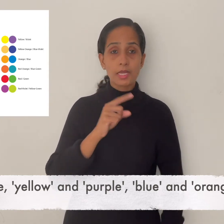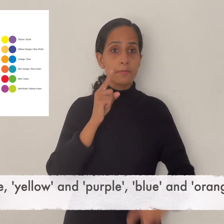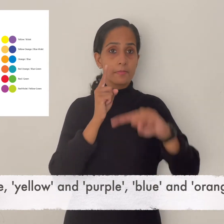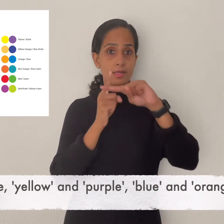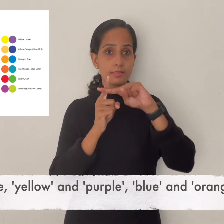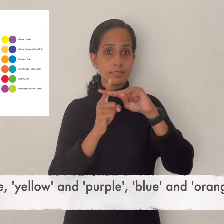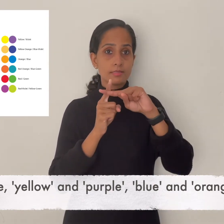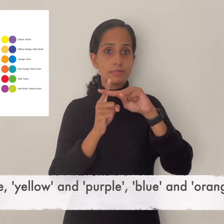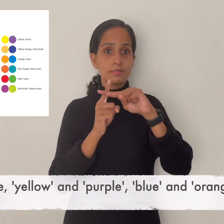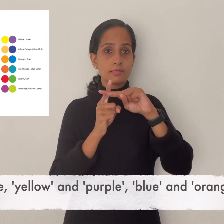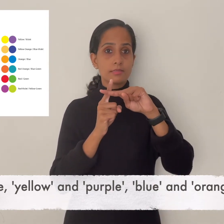orange,